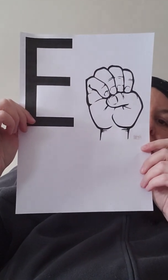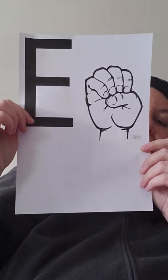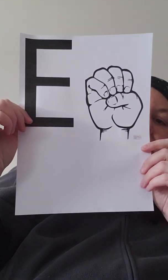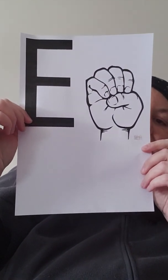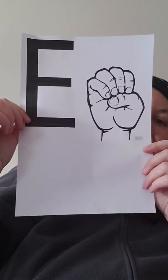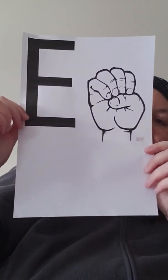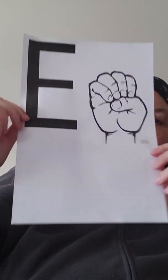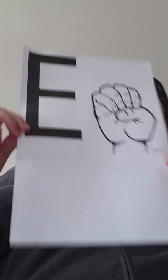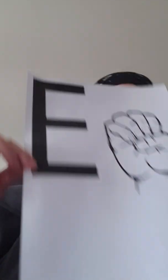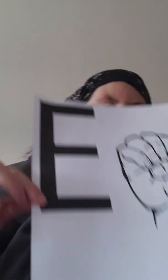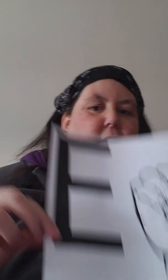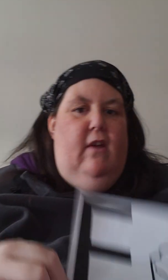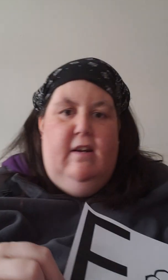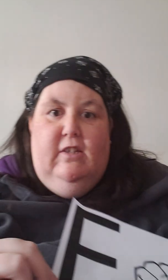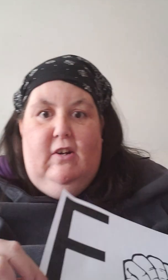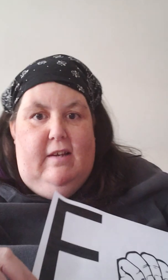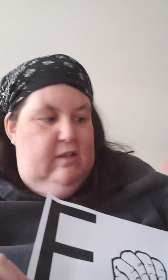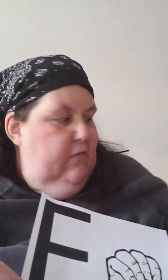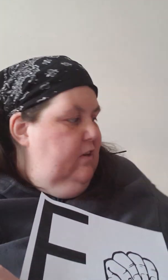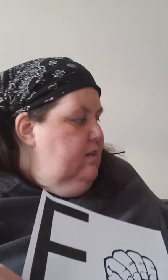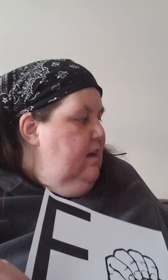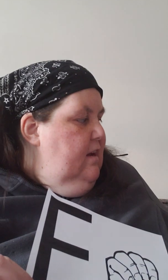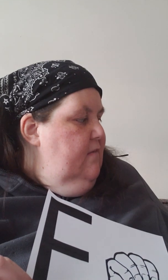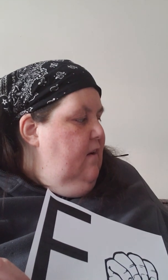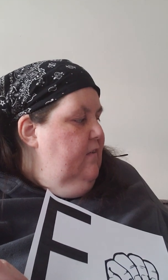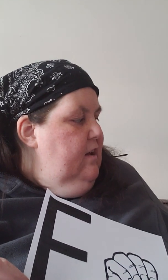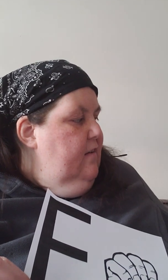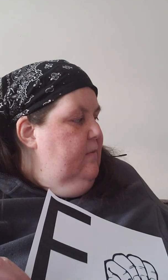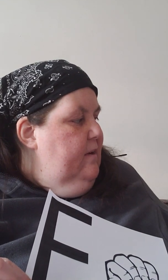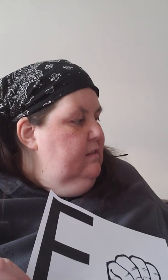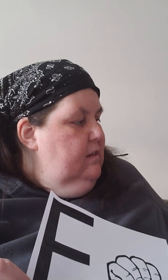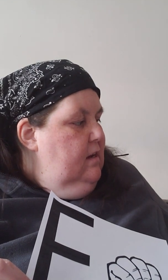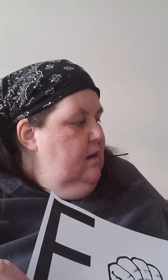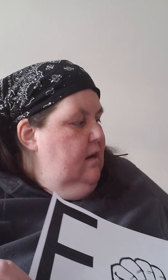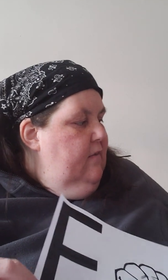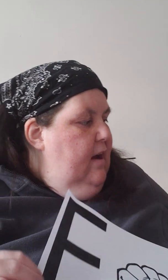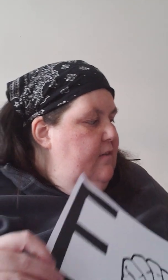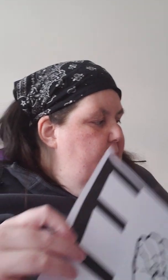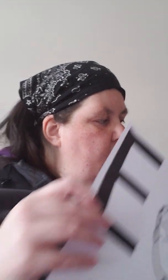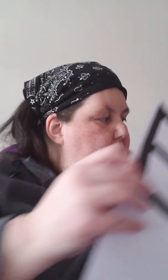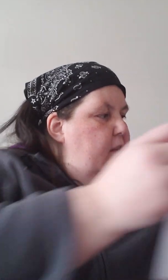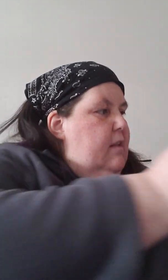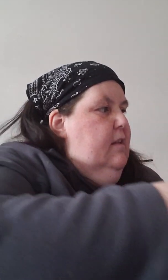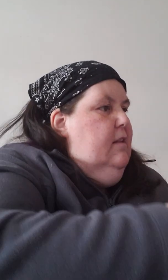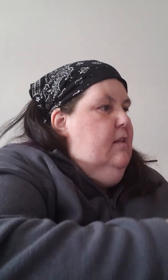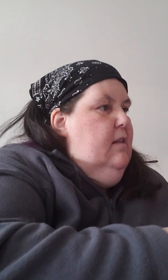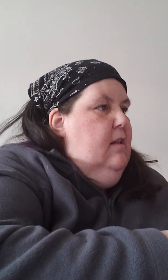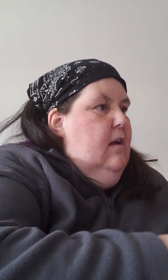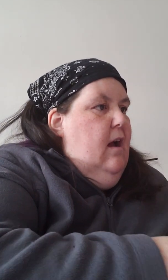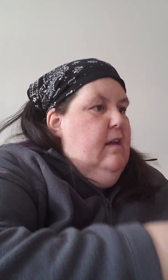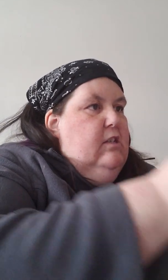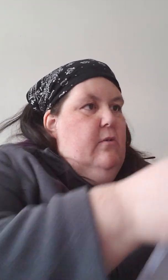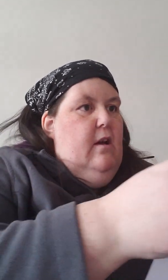And there you go. So that is your lesson for today on the alphabets. If I had them all, I guess, you know what, I'll